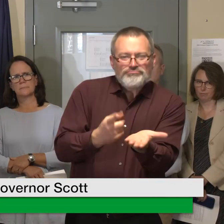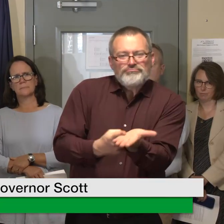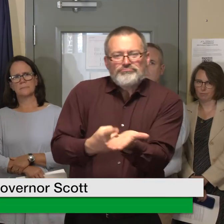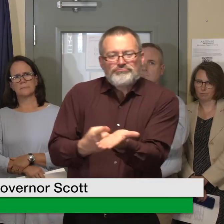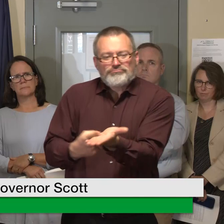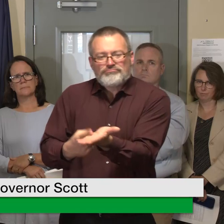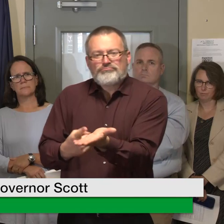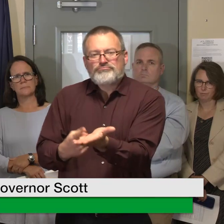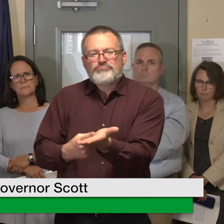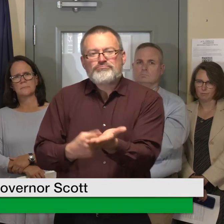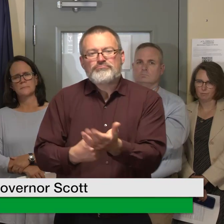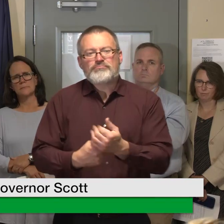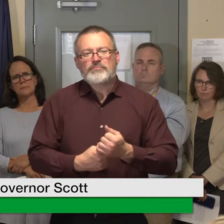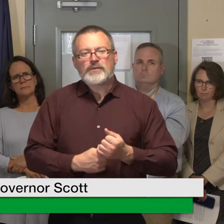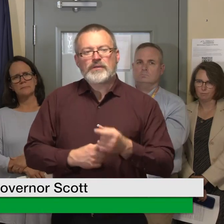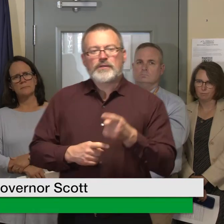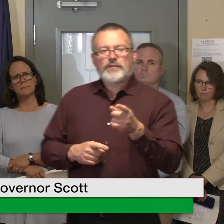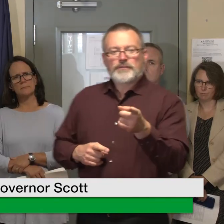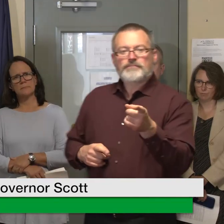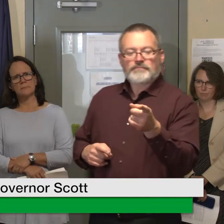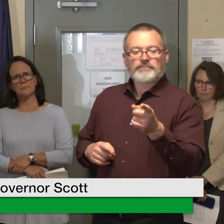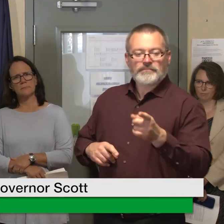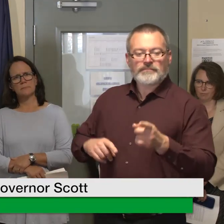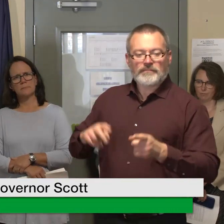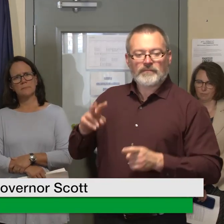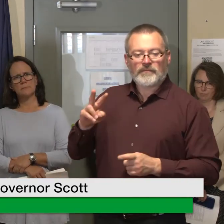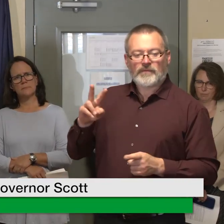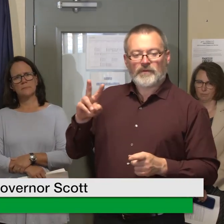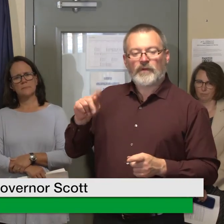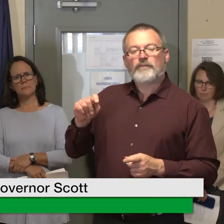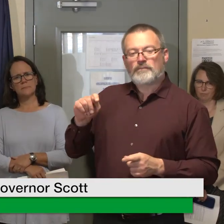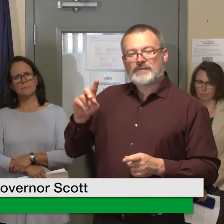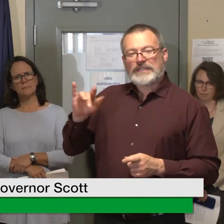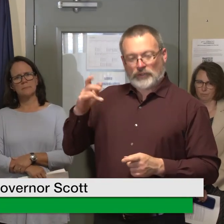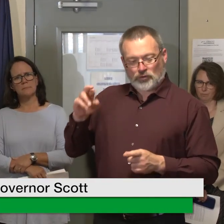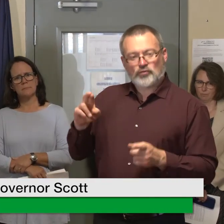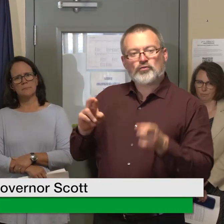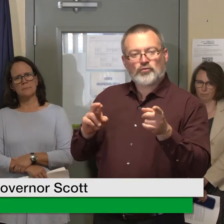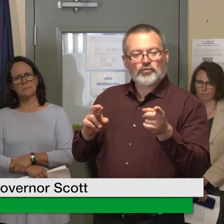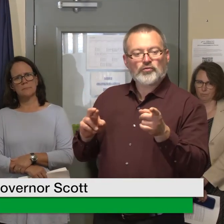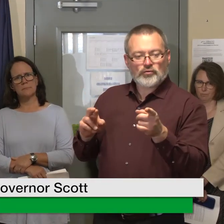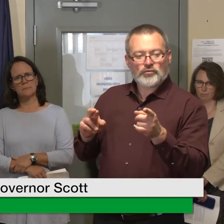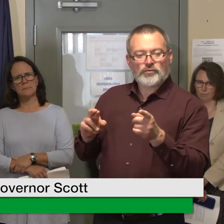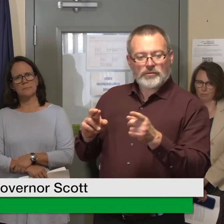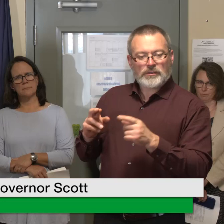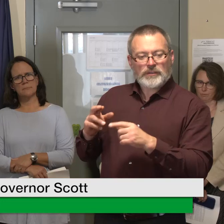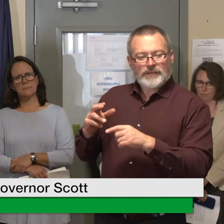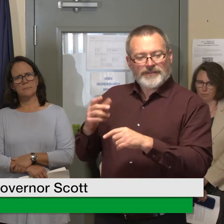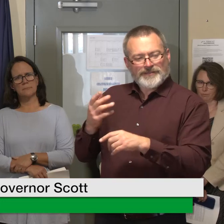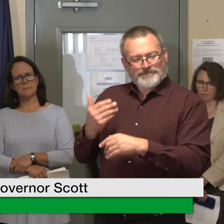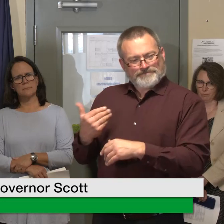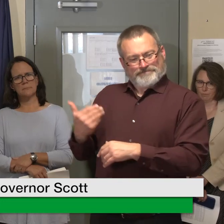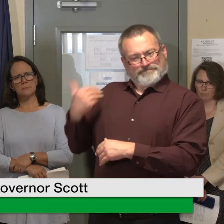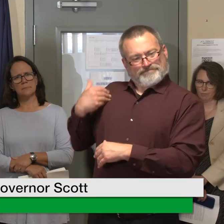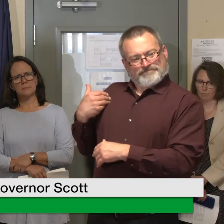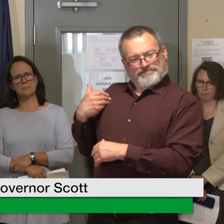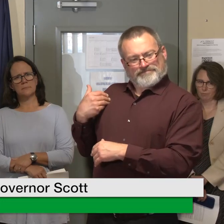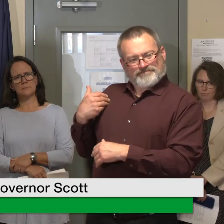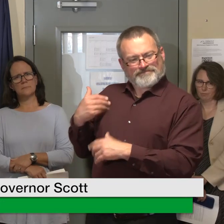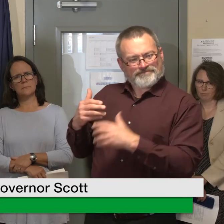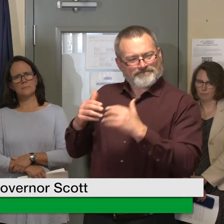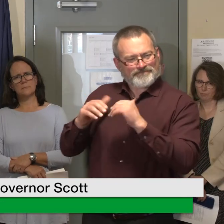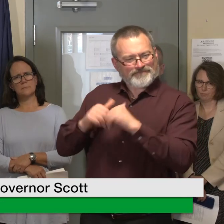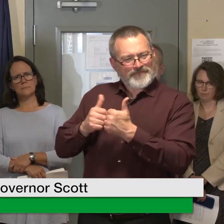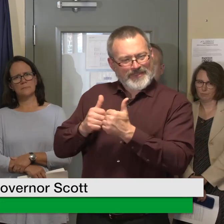Governor, on the note of getting a federal disaster declaration, can you remind us of how that's calculated, whether that's based on dollars of